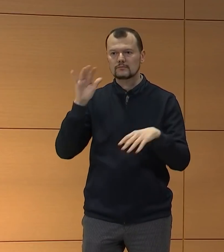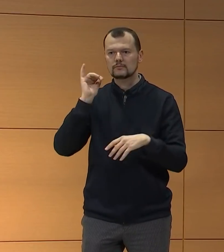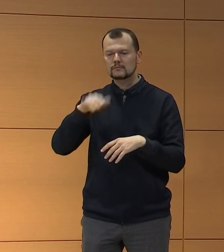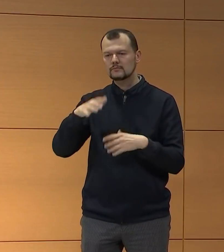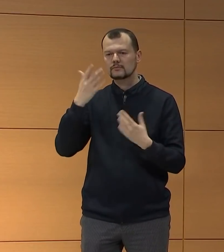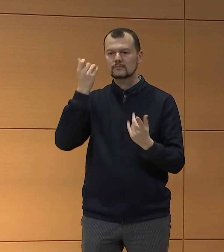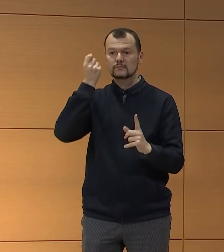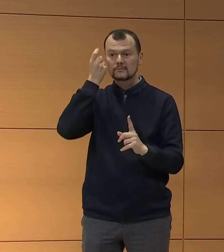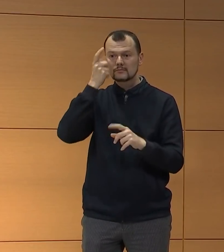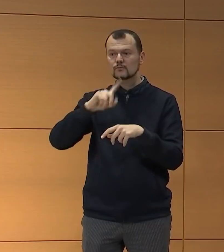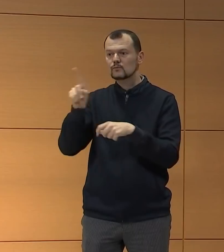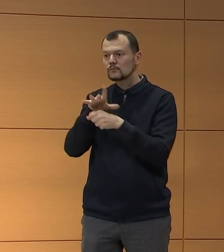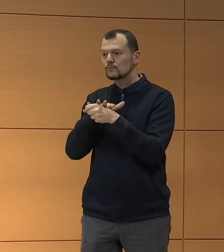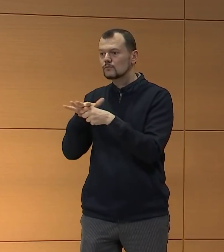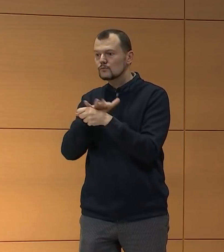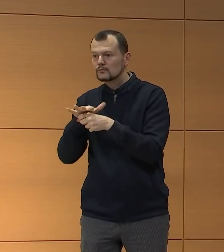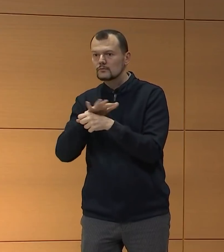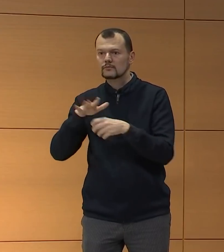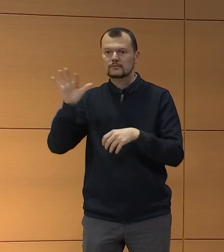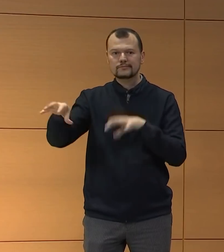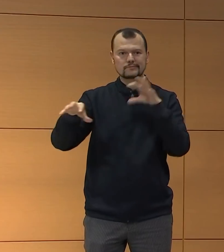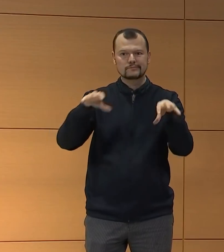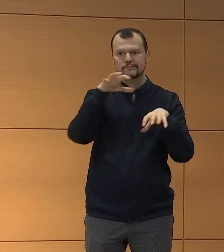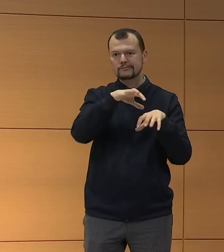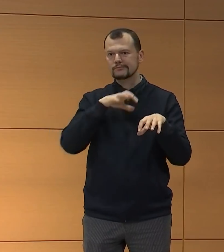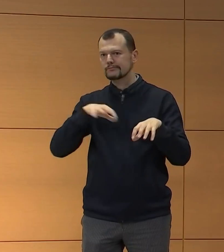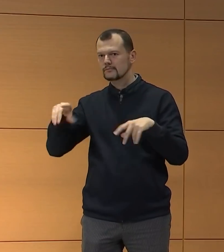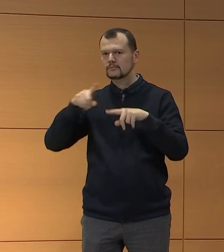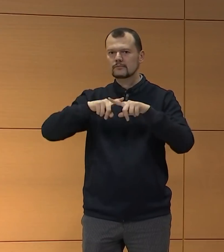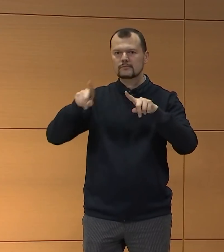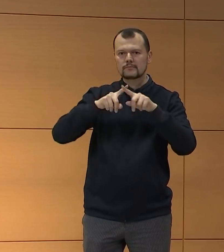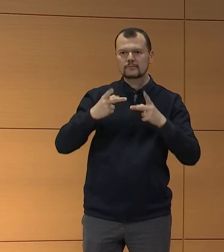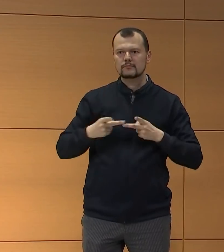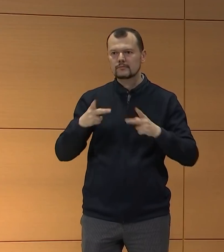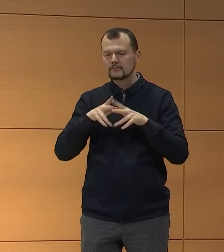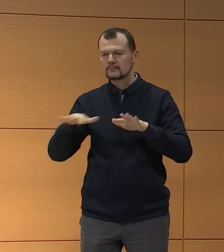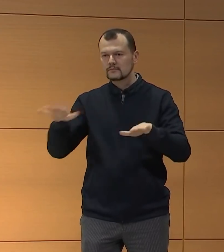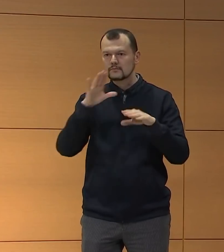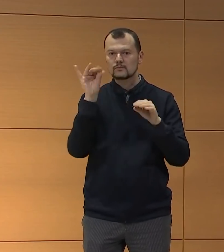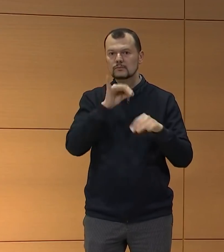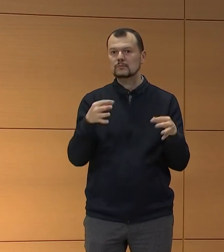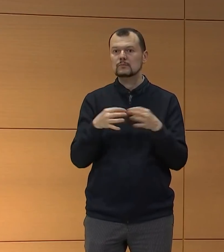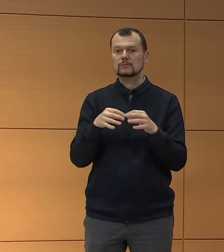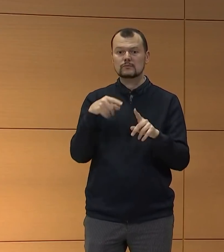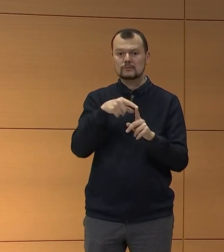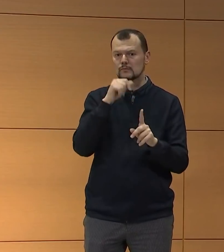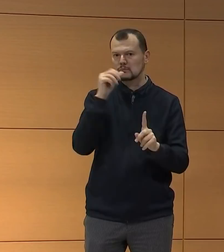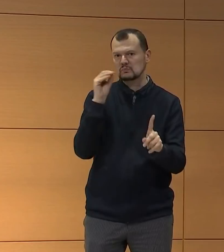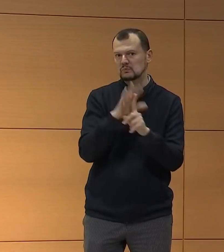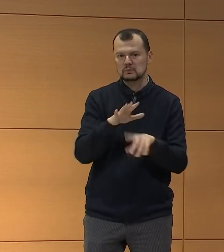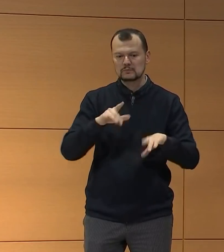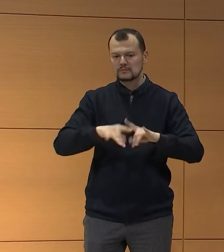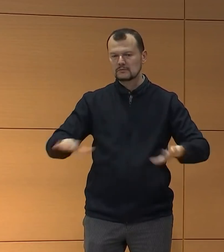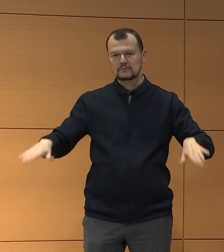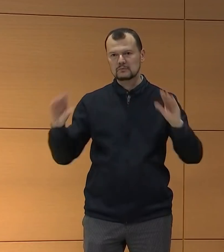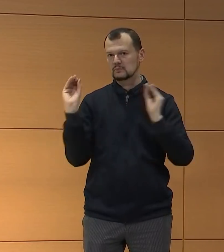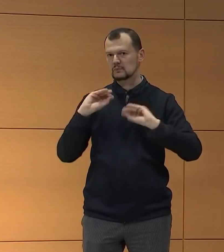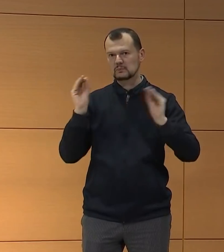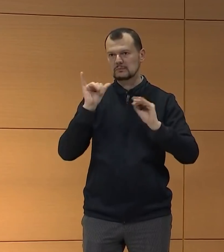of these settings have children been identified as being exposed to this infection.